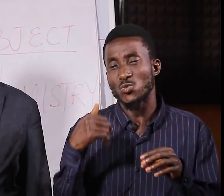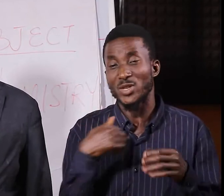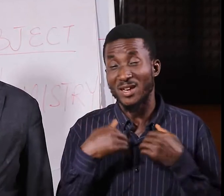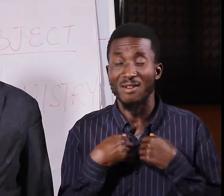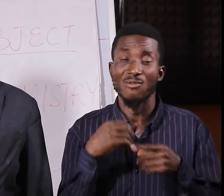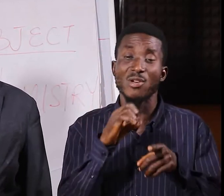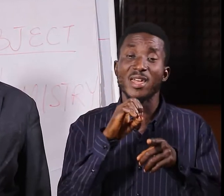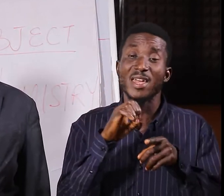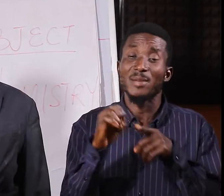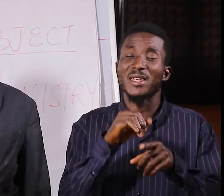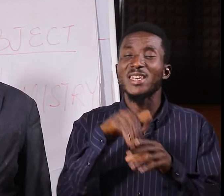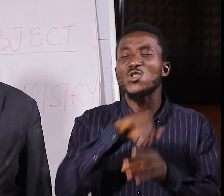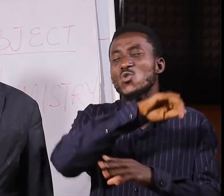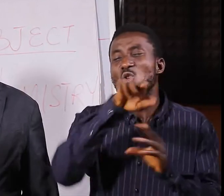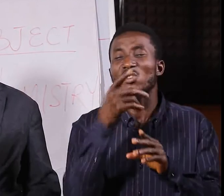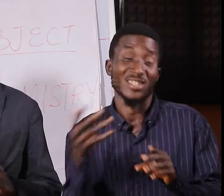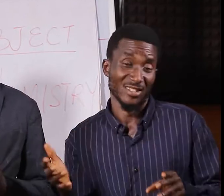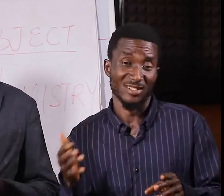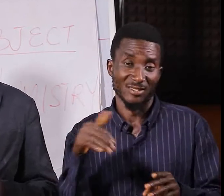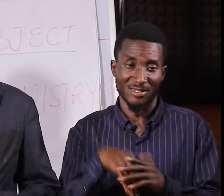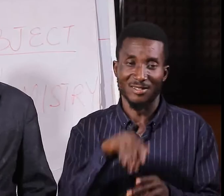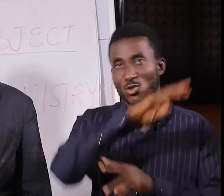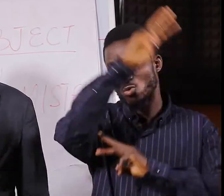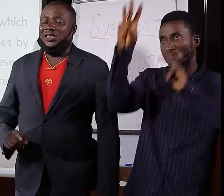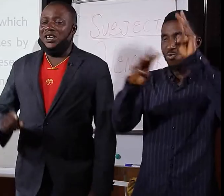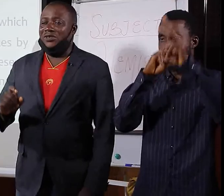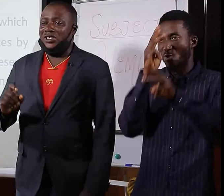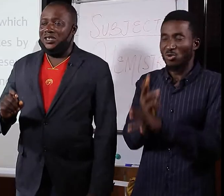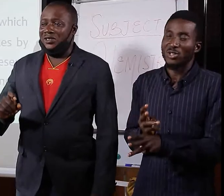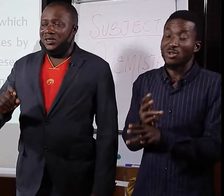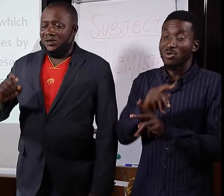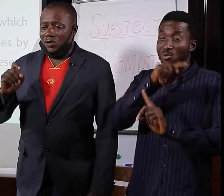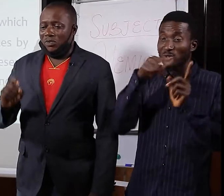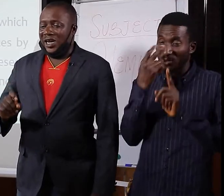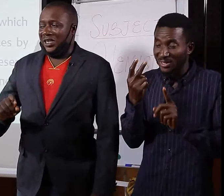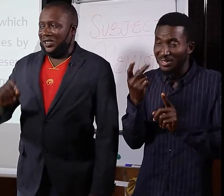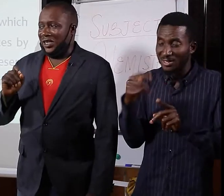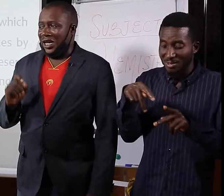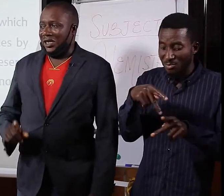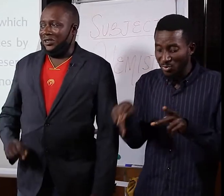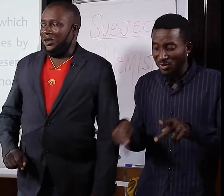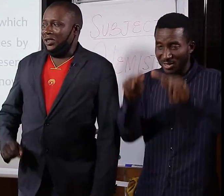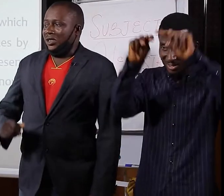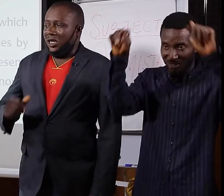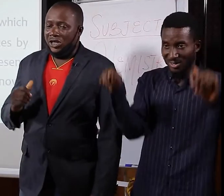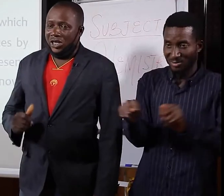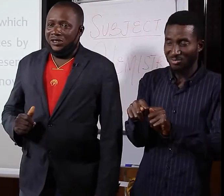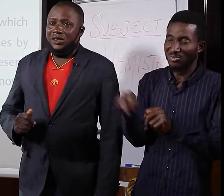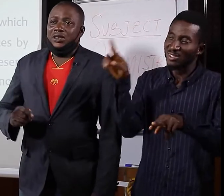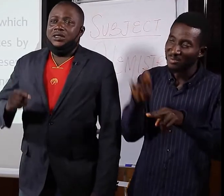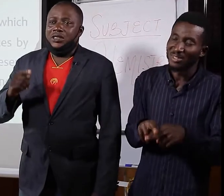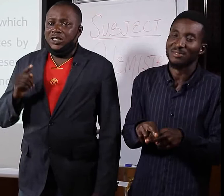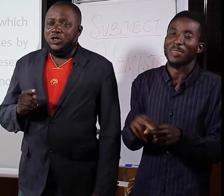world. Whenever you see the periodic table, it's a table representing everything on planet Earth.